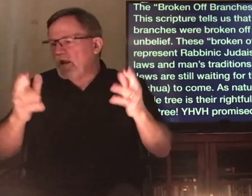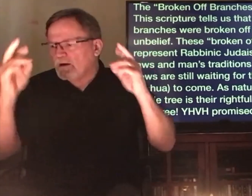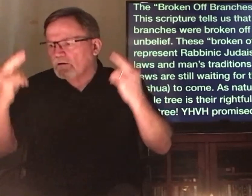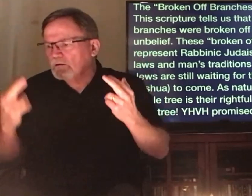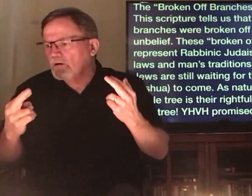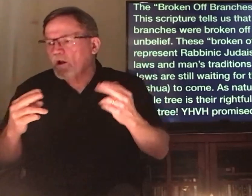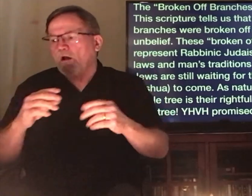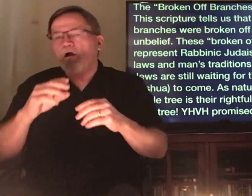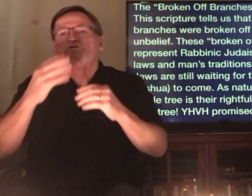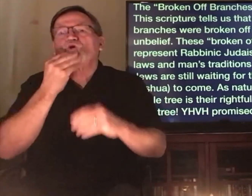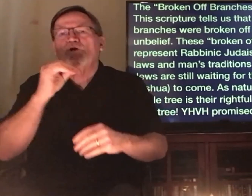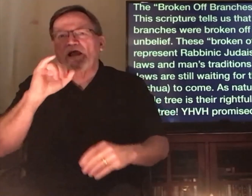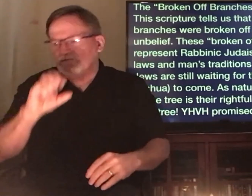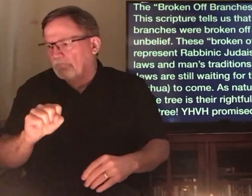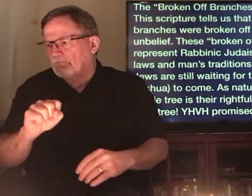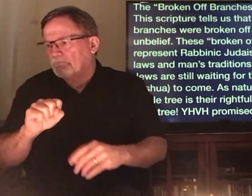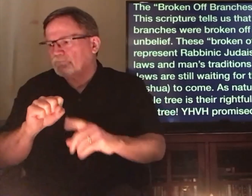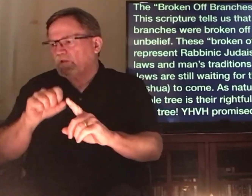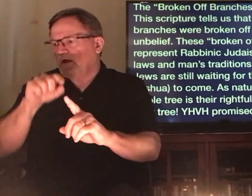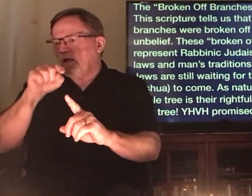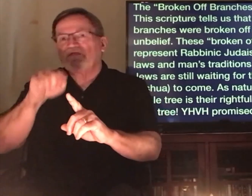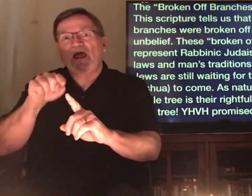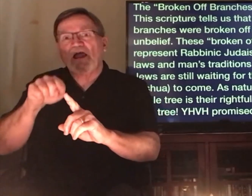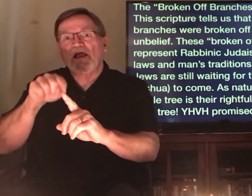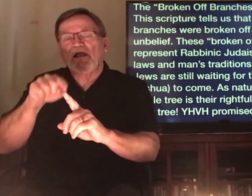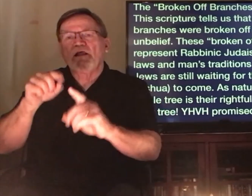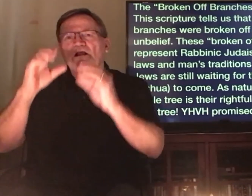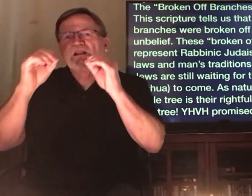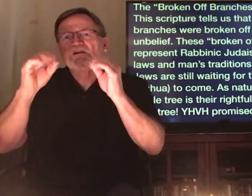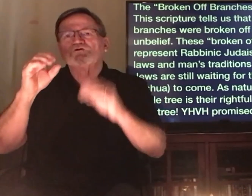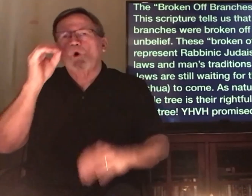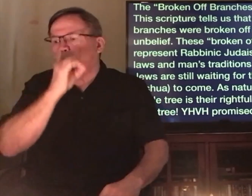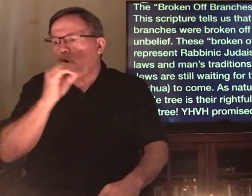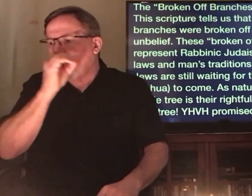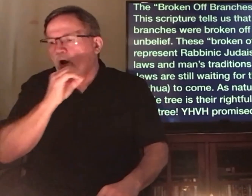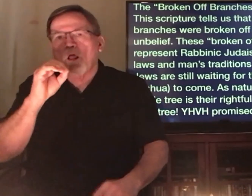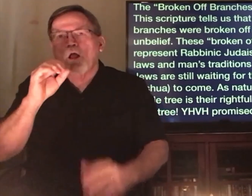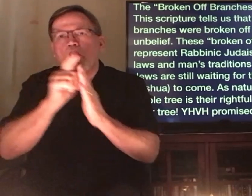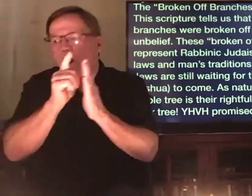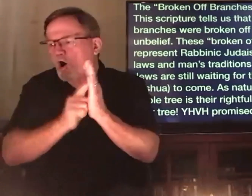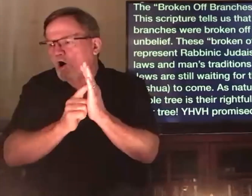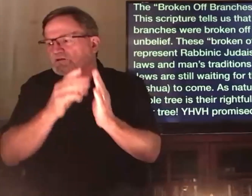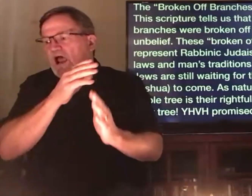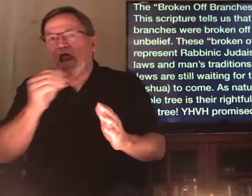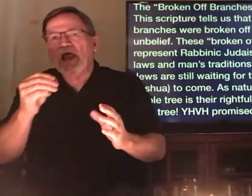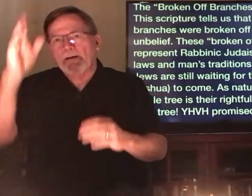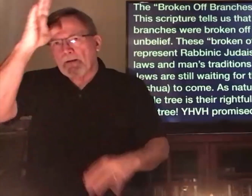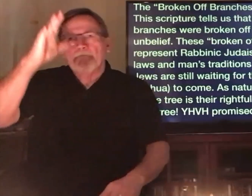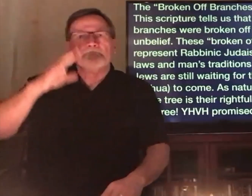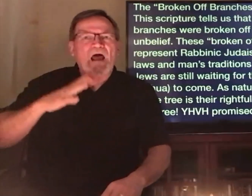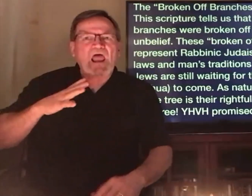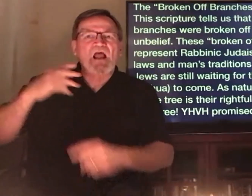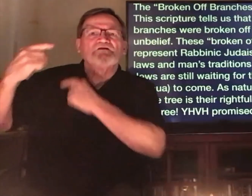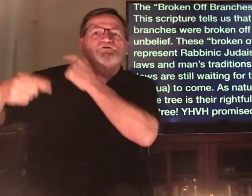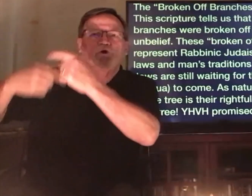today, we are believing Jews, believers, believe in Yeshua, hallelujah, stay with me. Gentile,